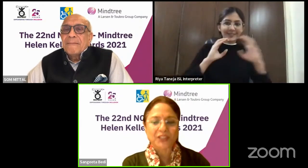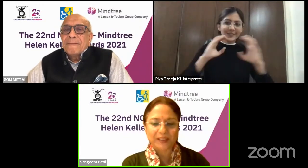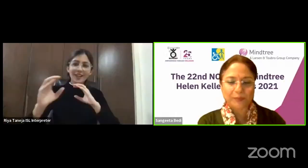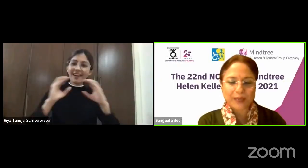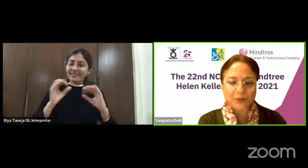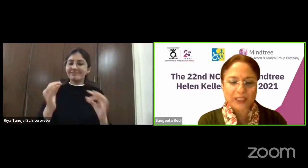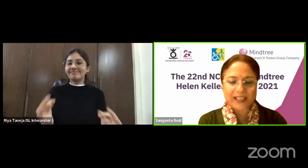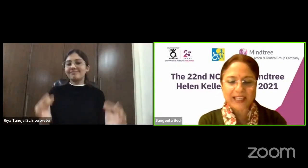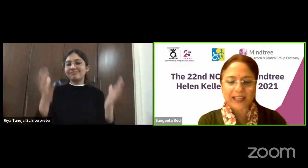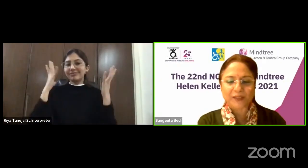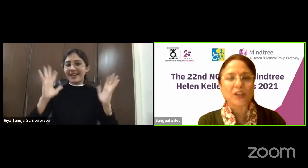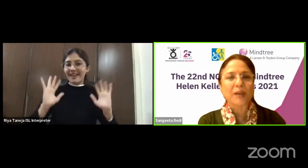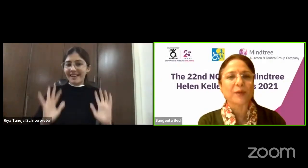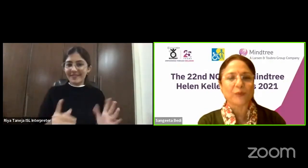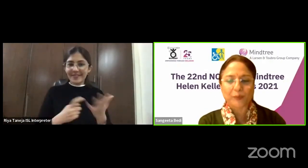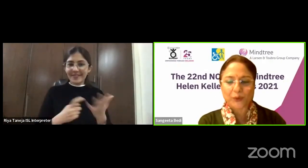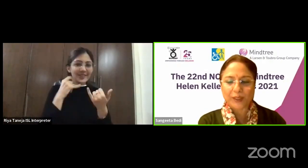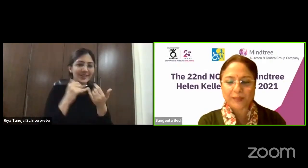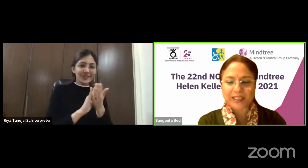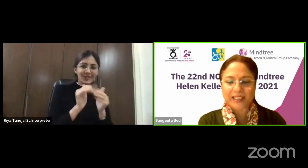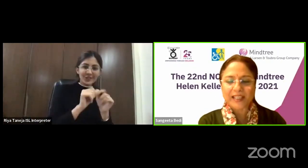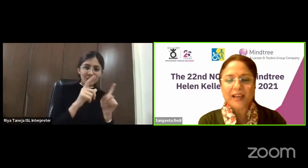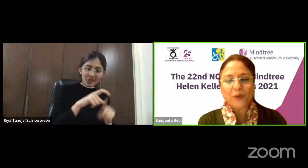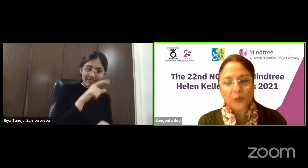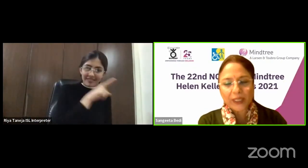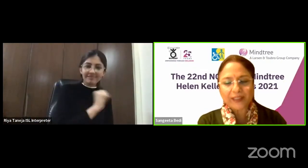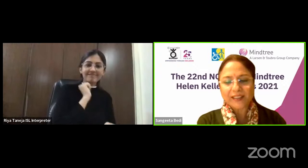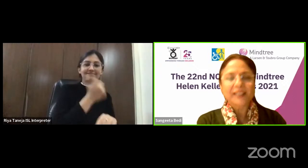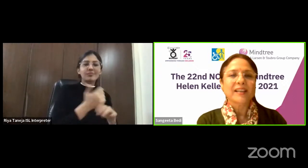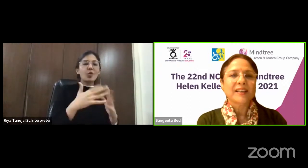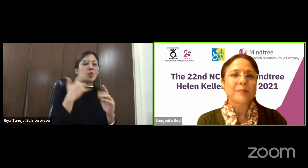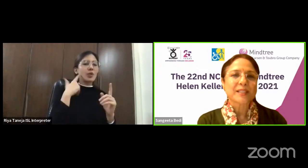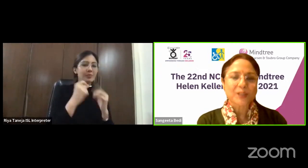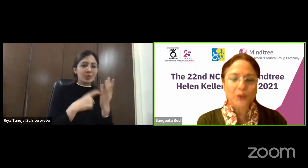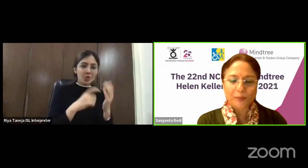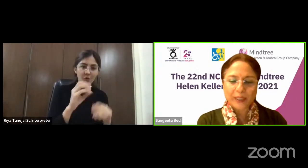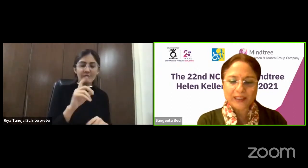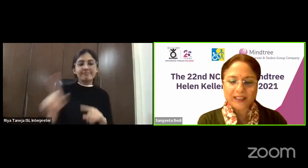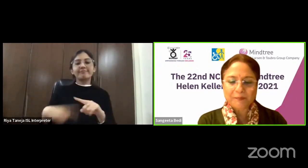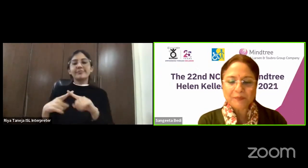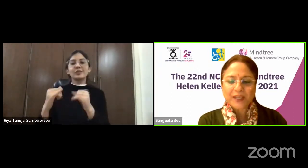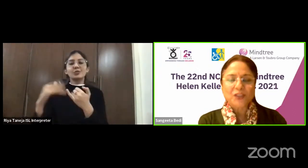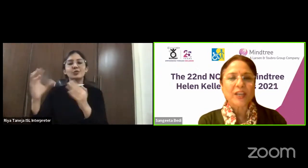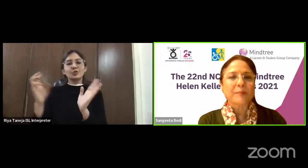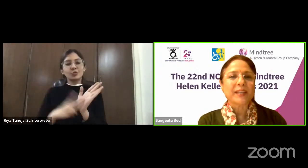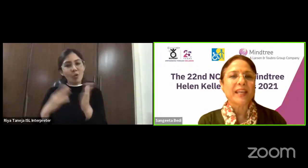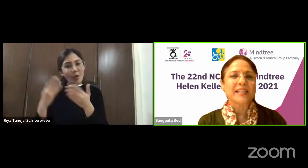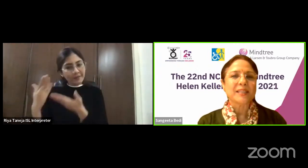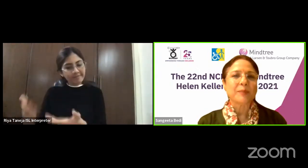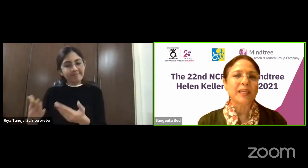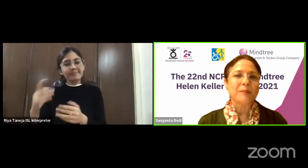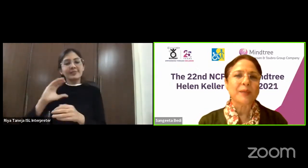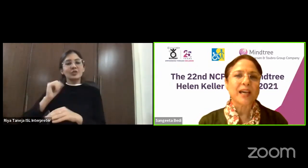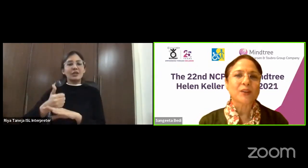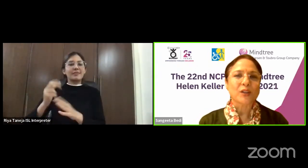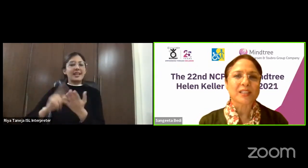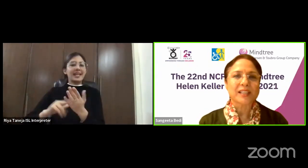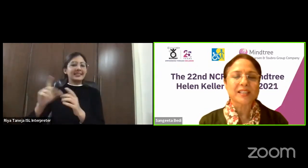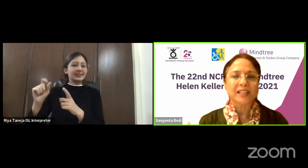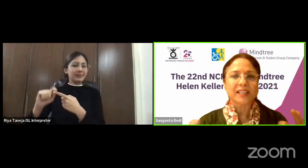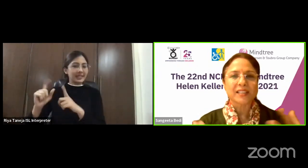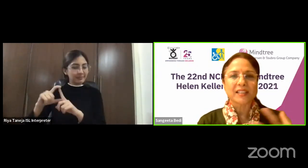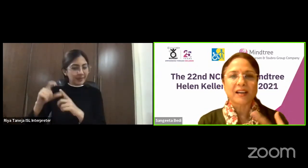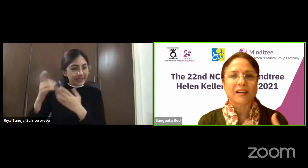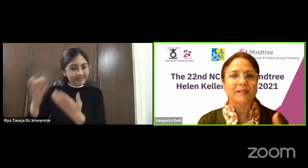between Mr. Rishad Premji, Executive Chairman of Wipro Limited, with Mr. Som Mittal, Chairman, NCPEDP. I